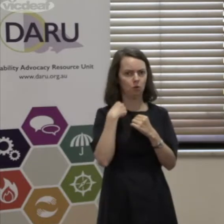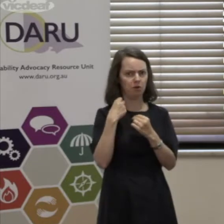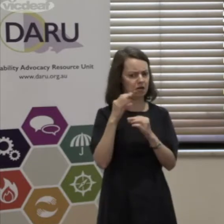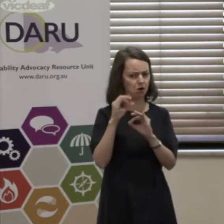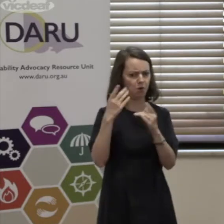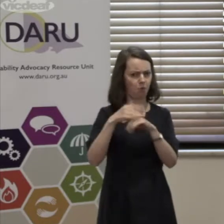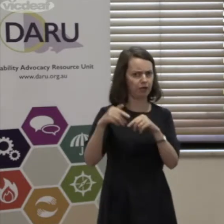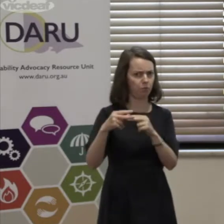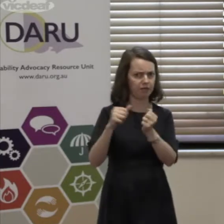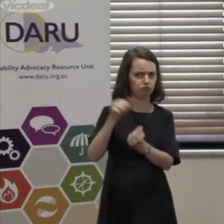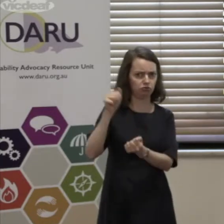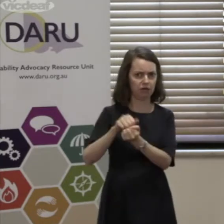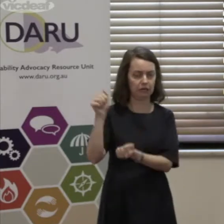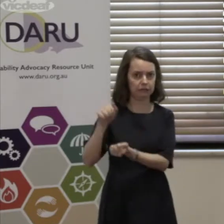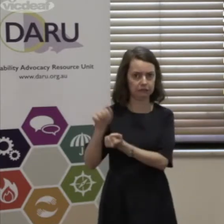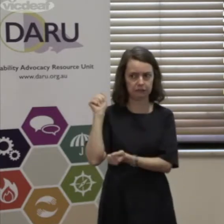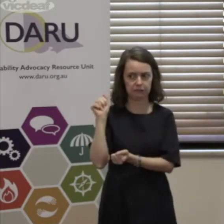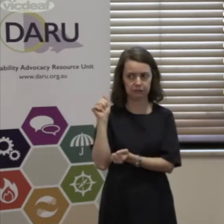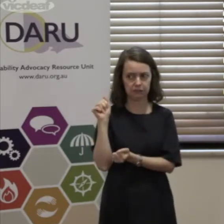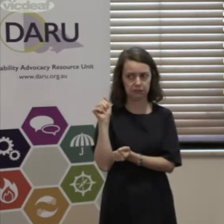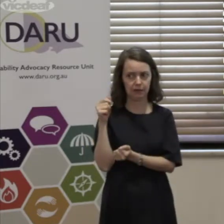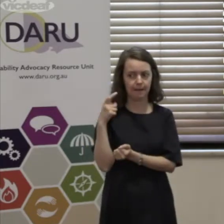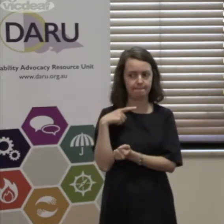specialised support coordinators is